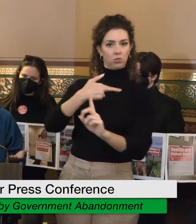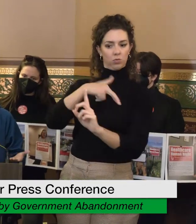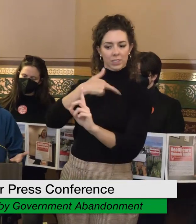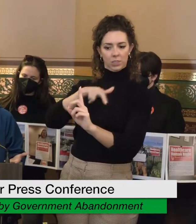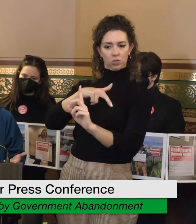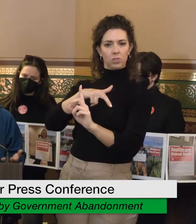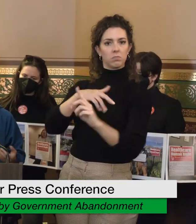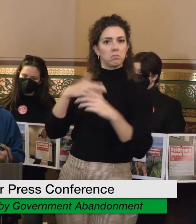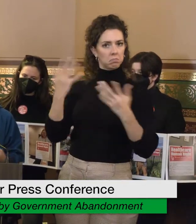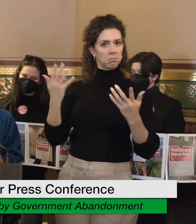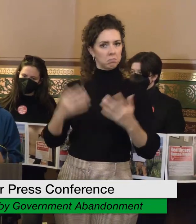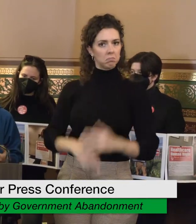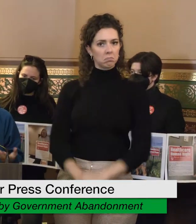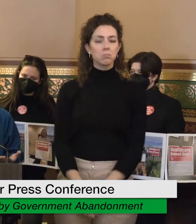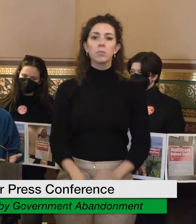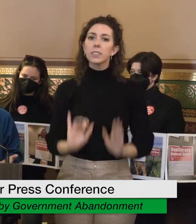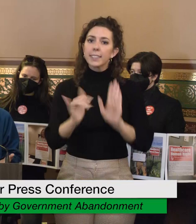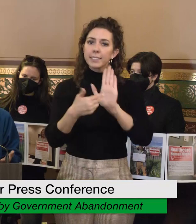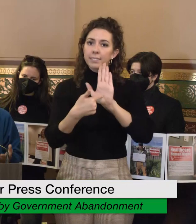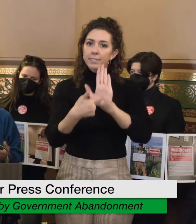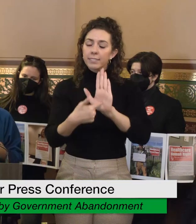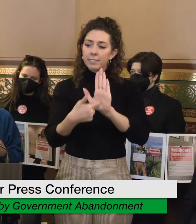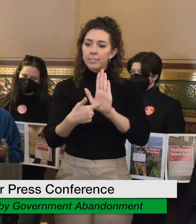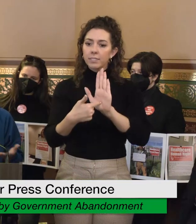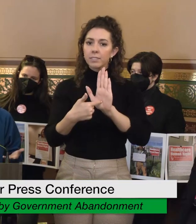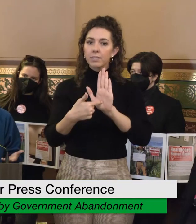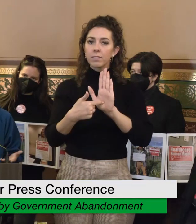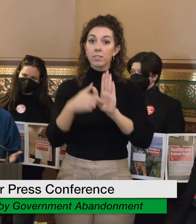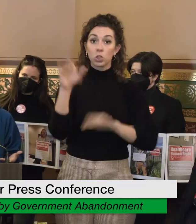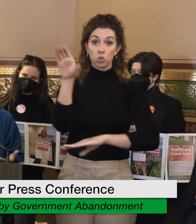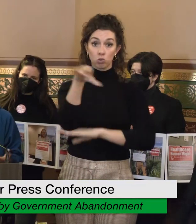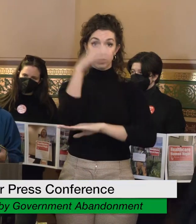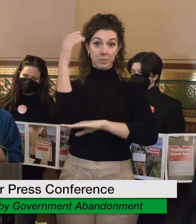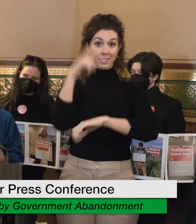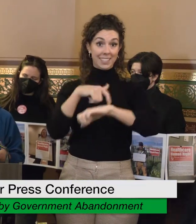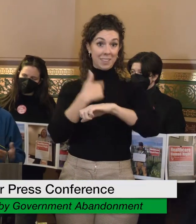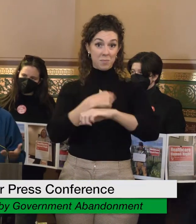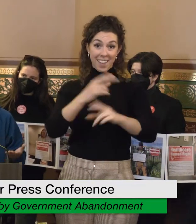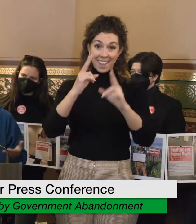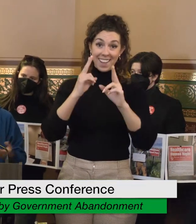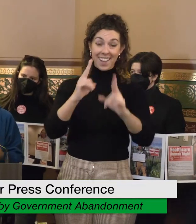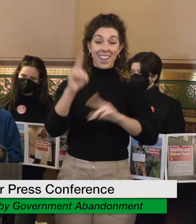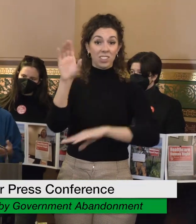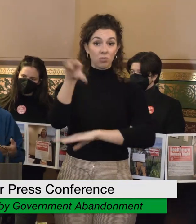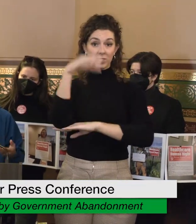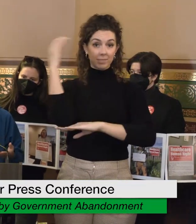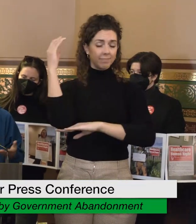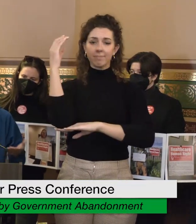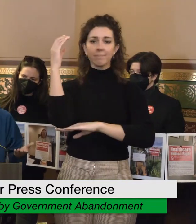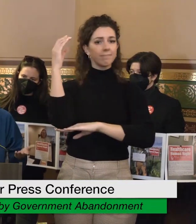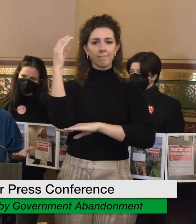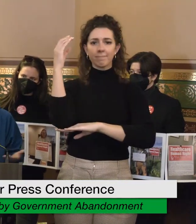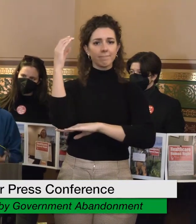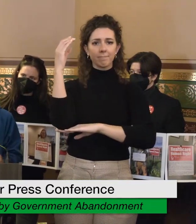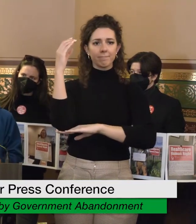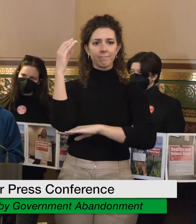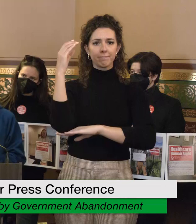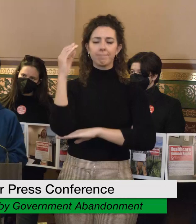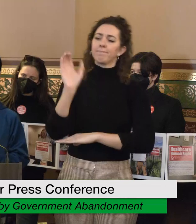are doing things too. Like for example, in the Christmas time, we don't do a Christmas holiday in my